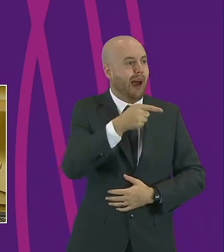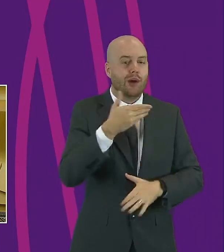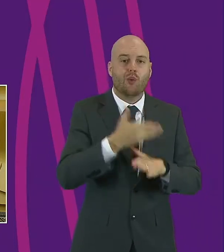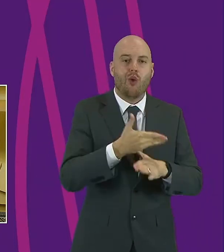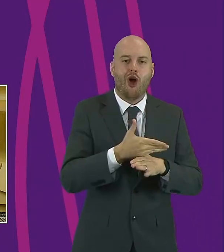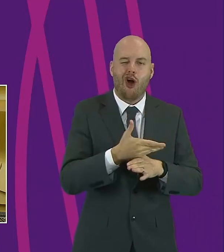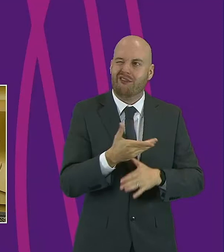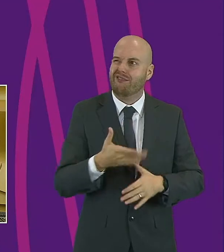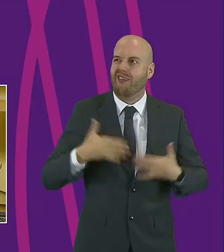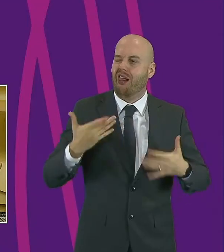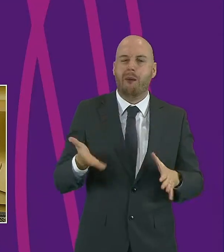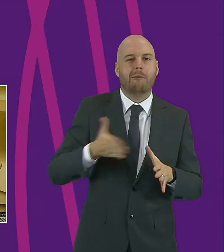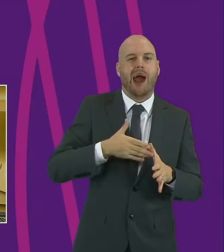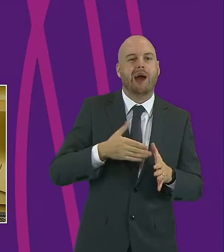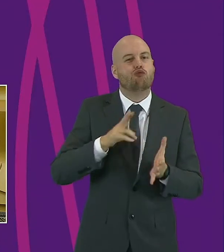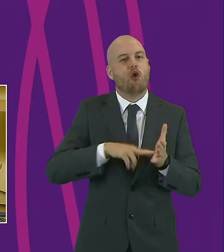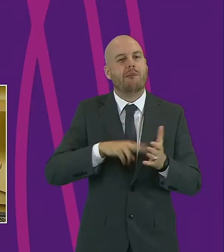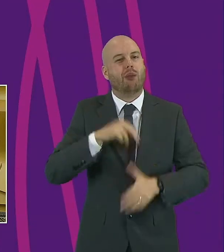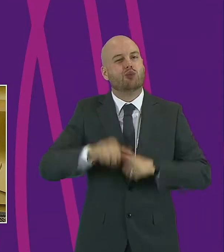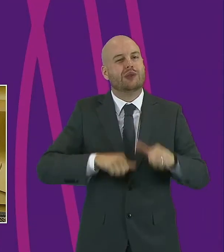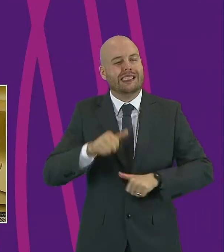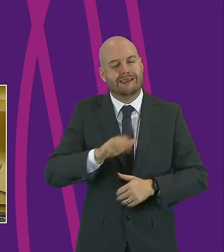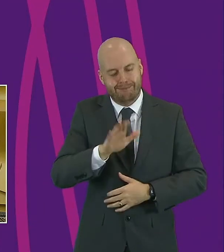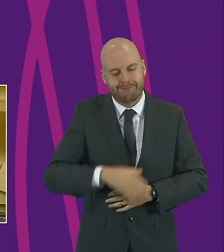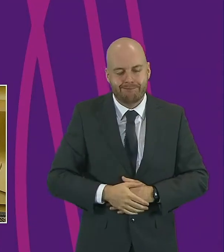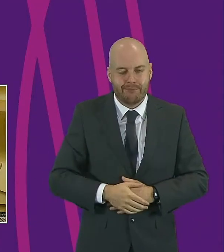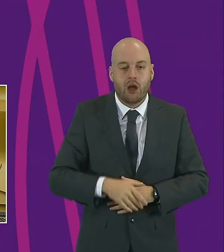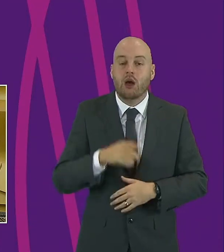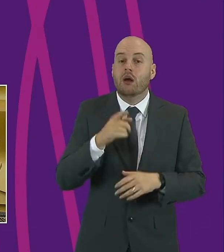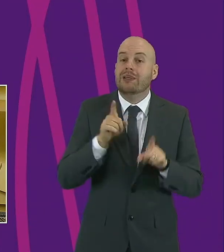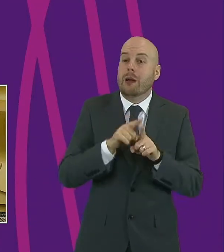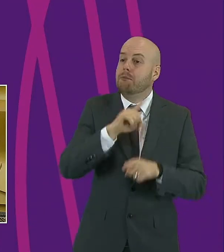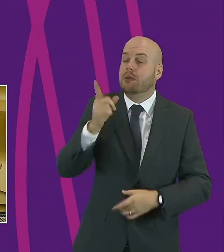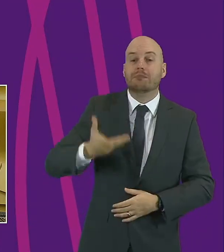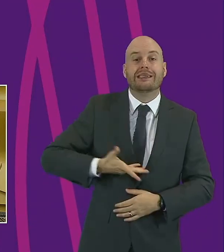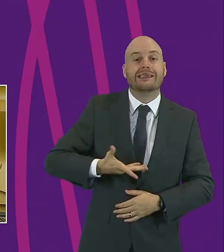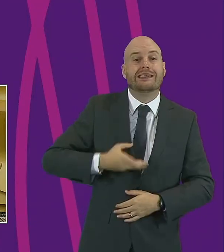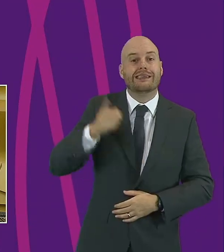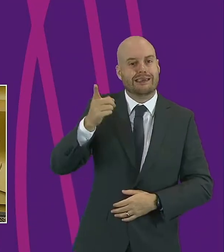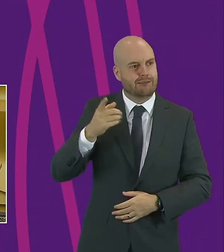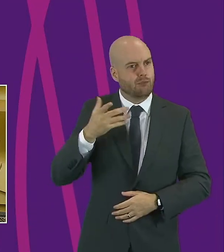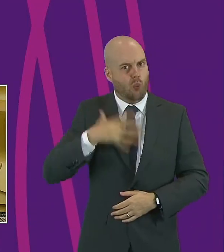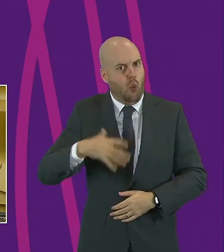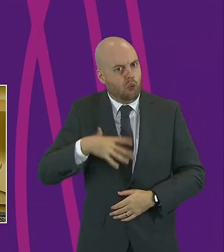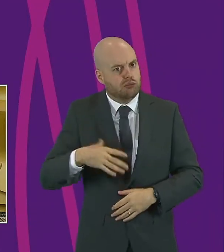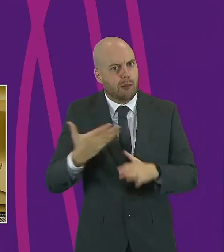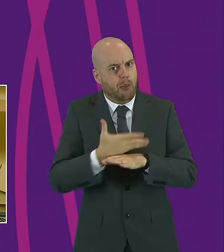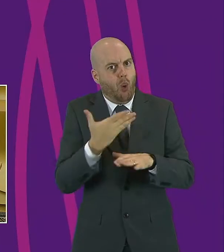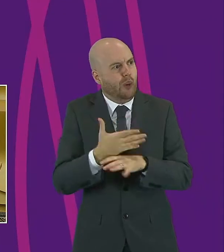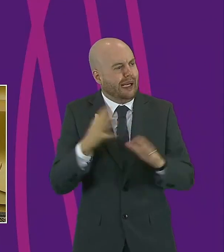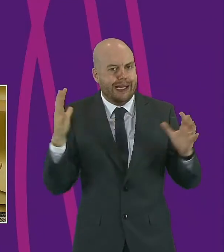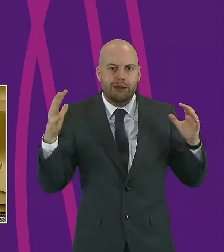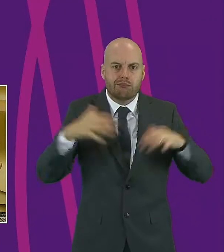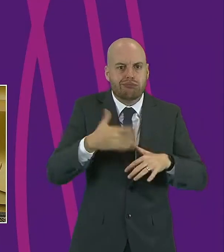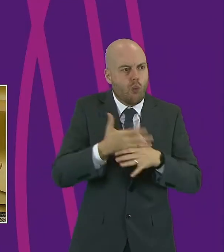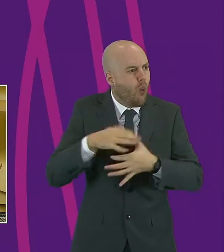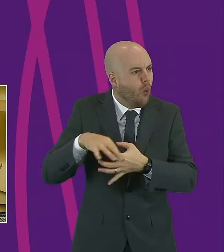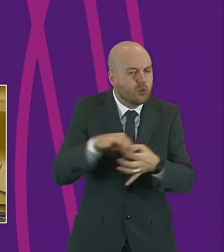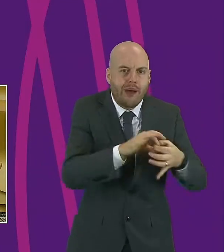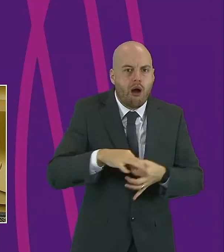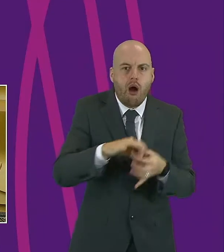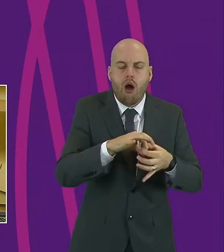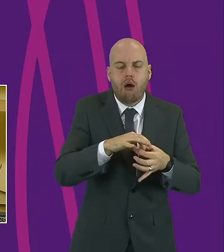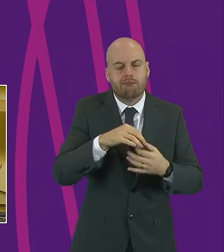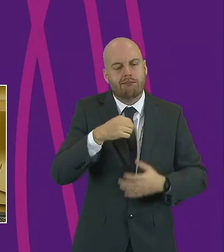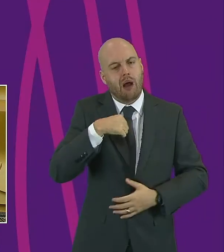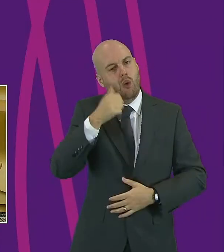that some businesses, however well they may be managing to work virtually, will want more of their employees to meet and work together, and I am acutely aware of the